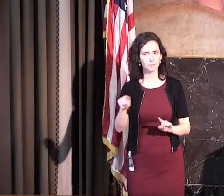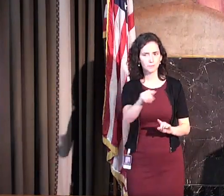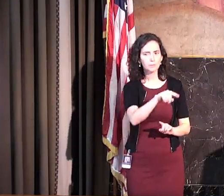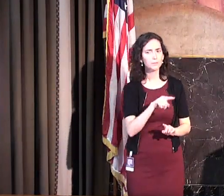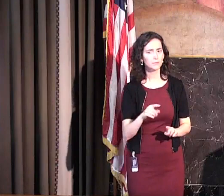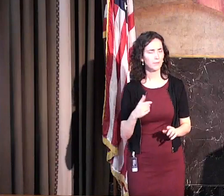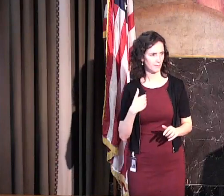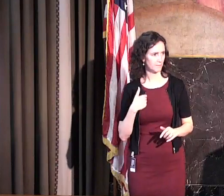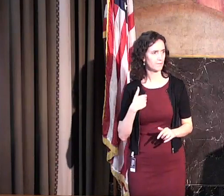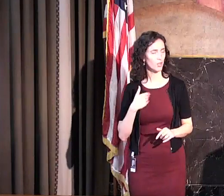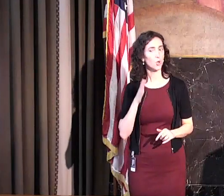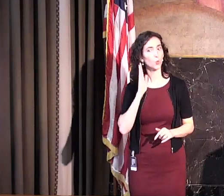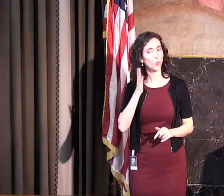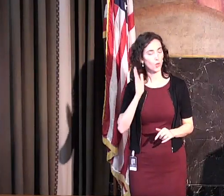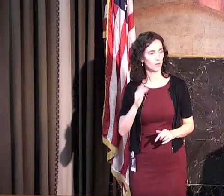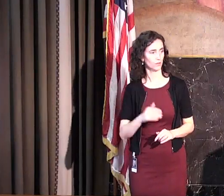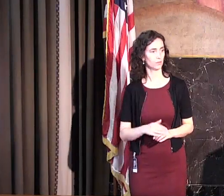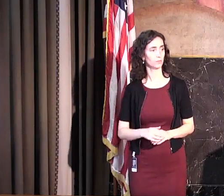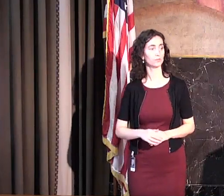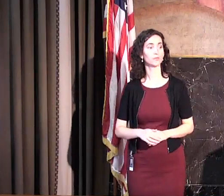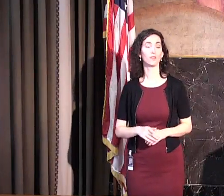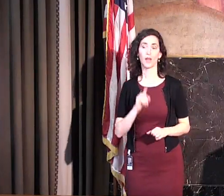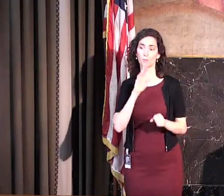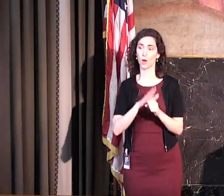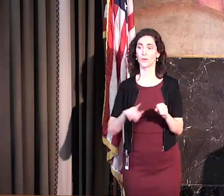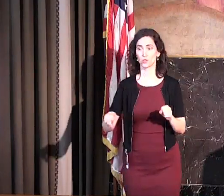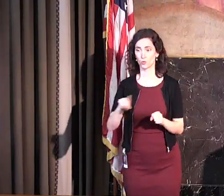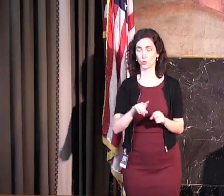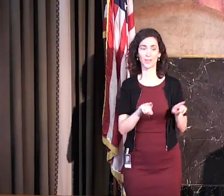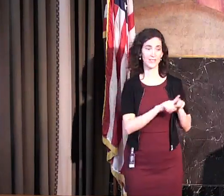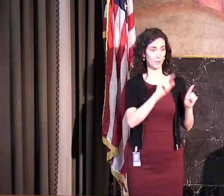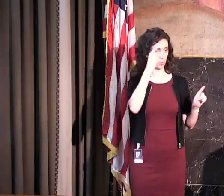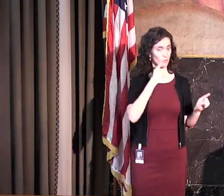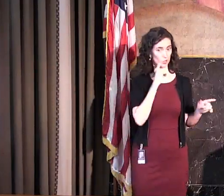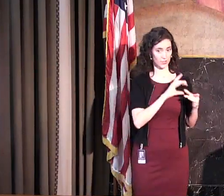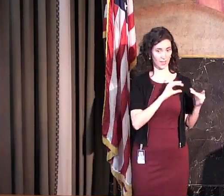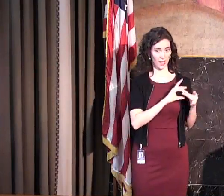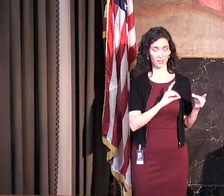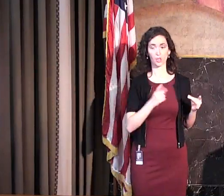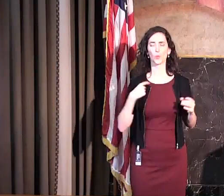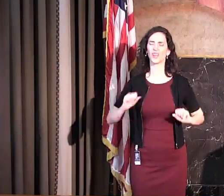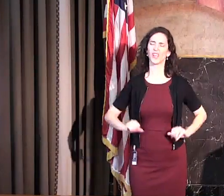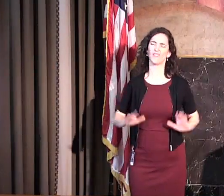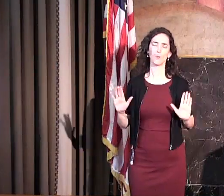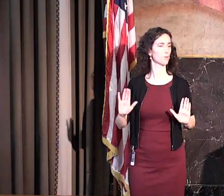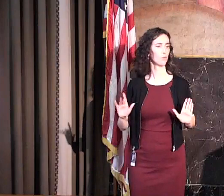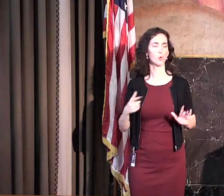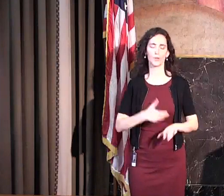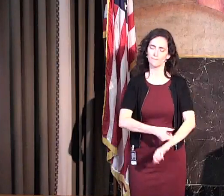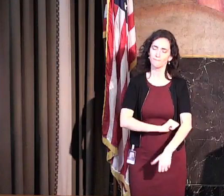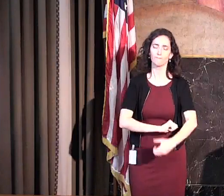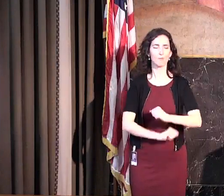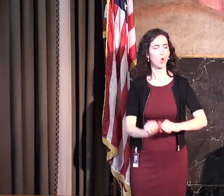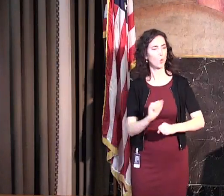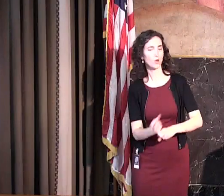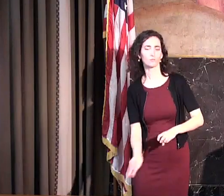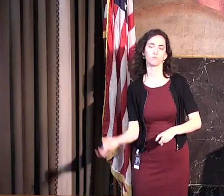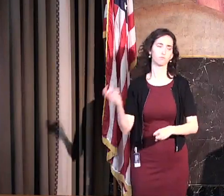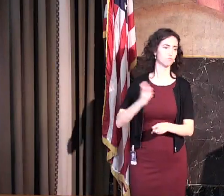said, we not only are we not giving up, and we are working harder and harder every day